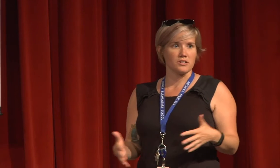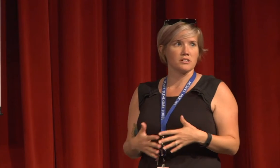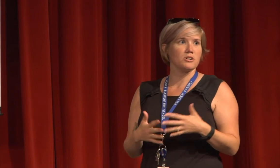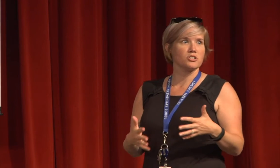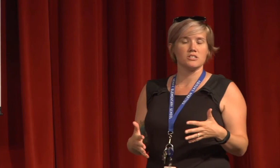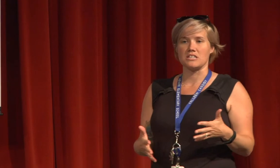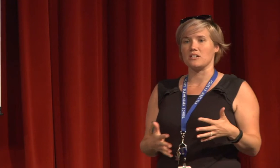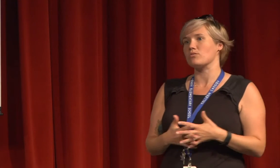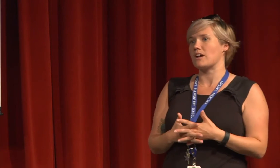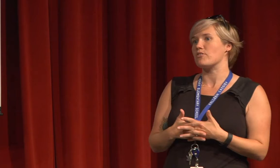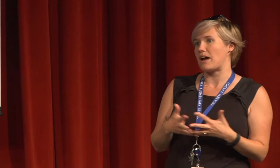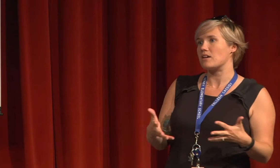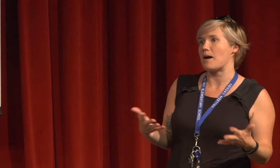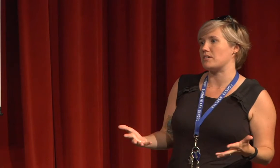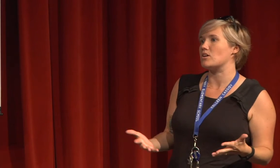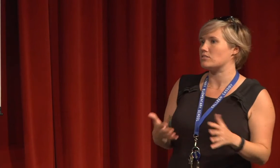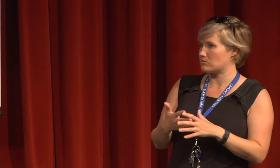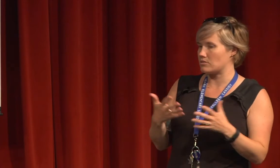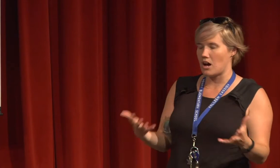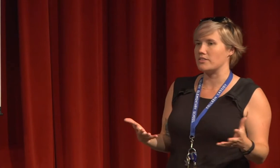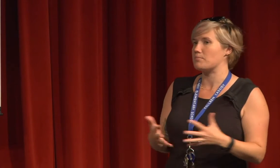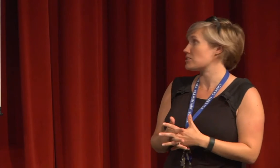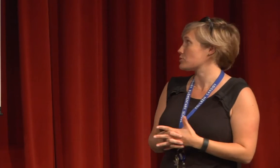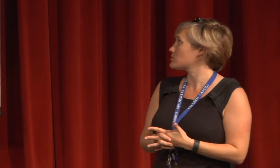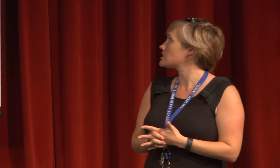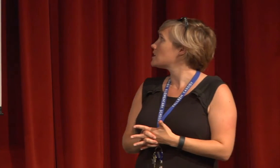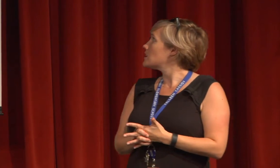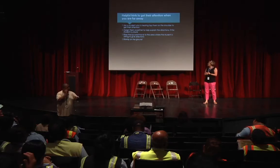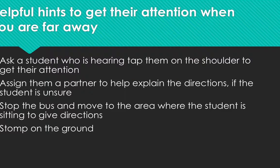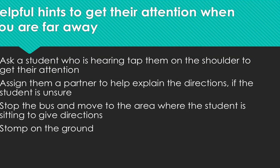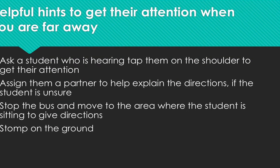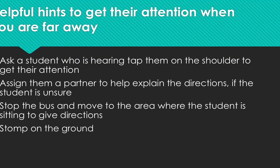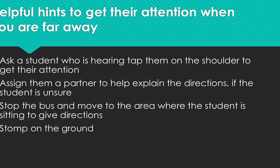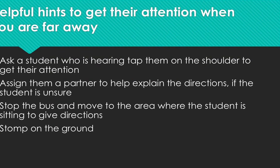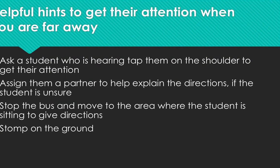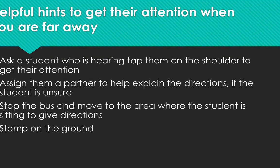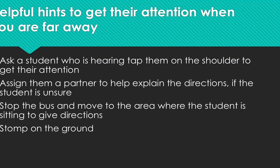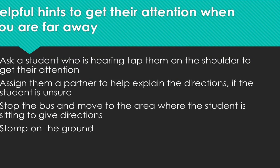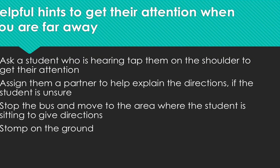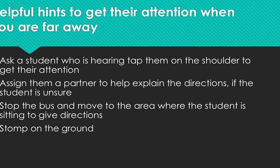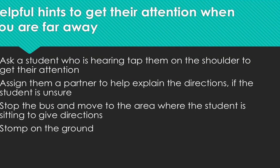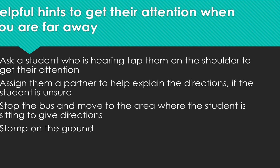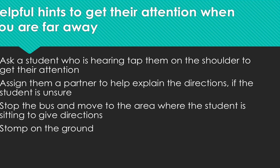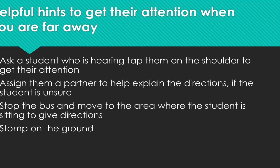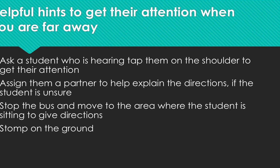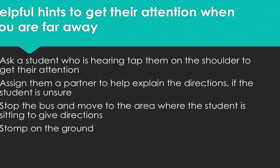there's an emergency, or whatever might happen on the bus route. If need be, you can stop the bus, pull